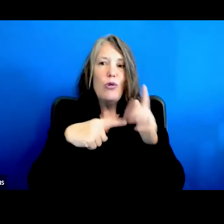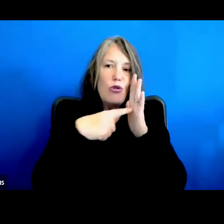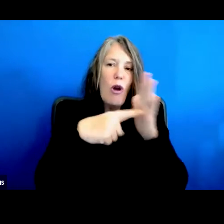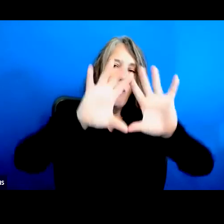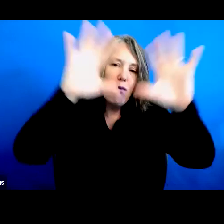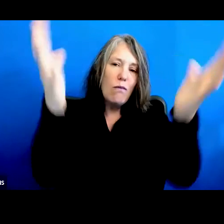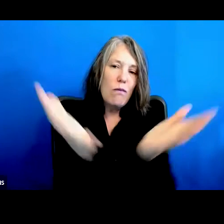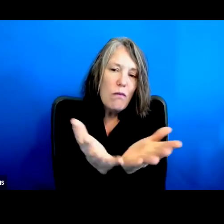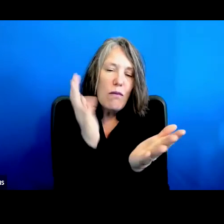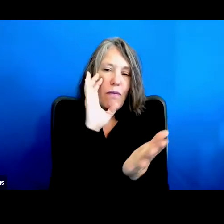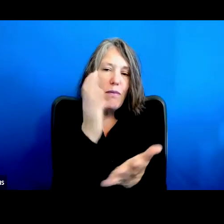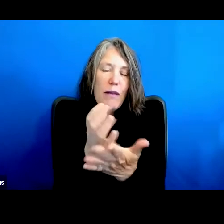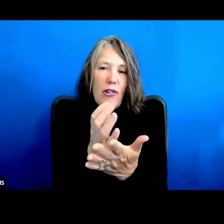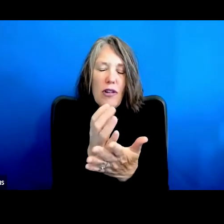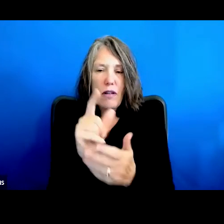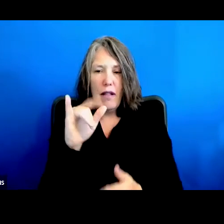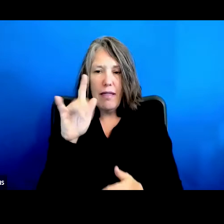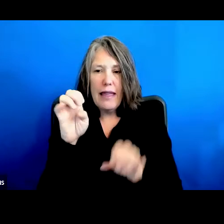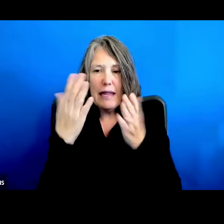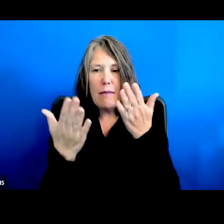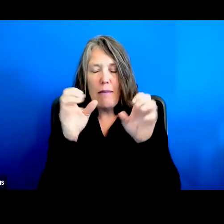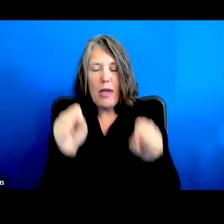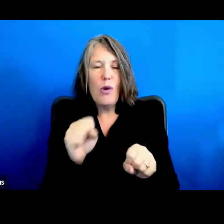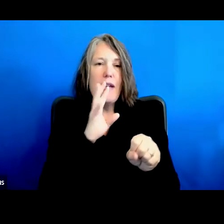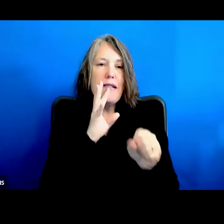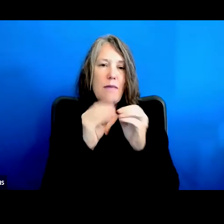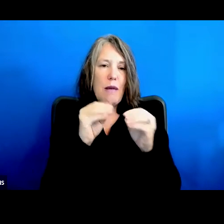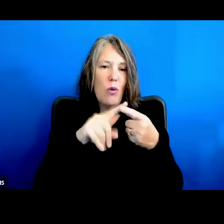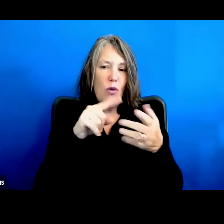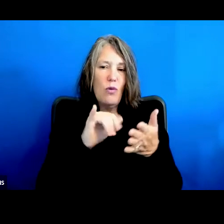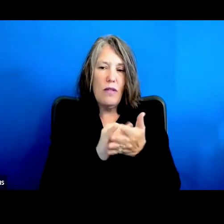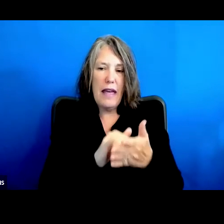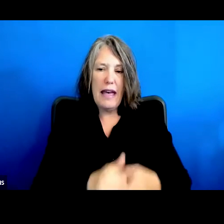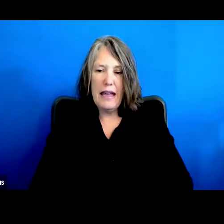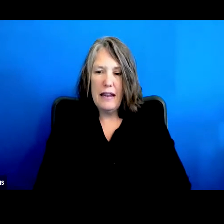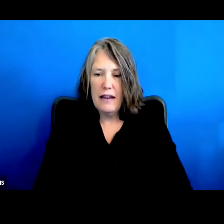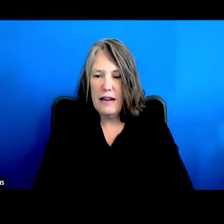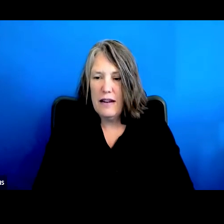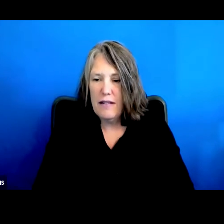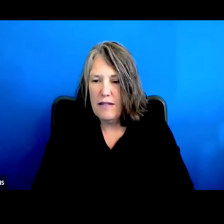picture. But maybe Lily, you could speak a little bit more to that than I could.